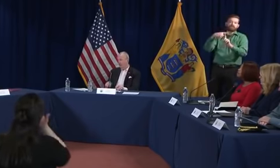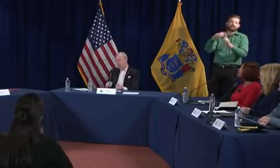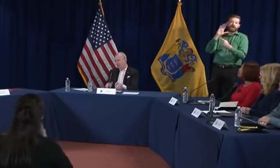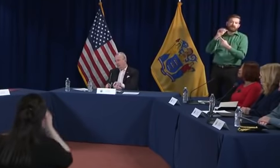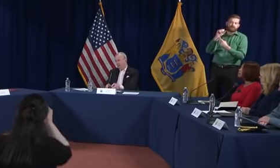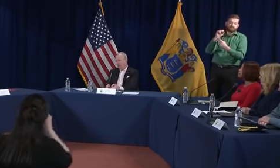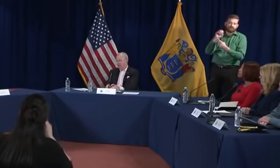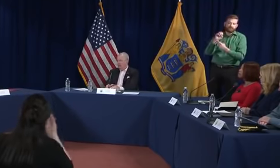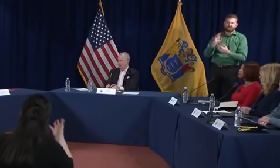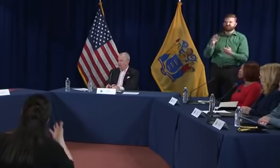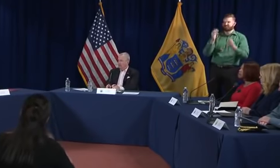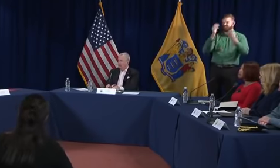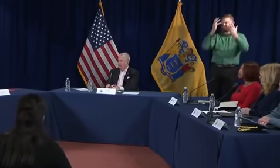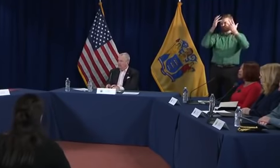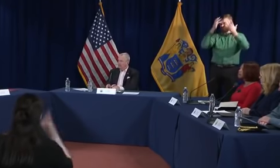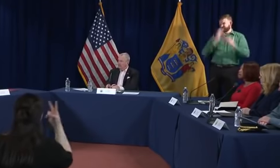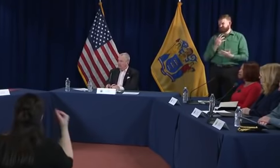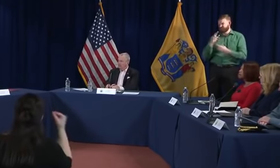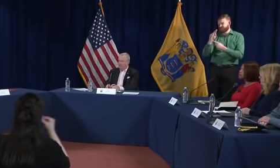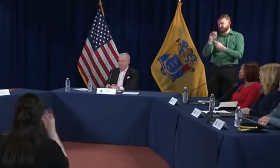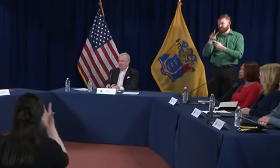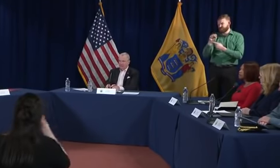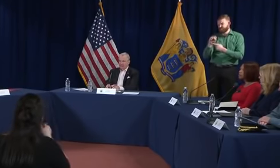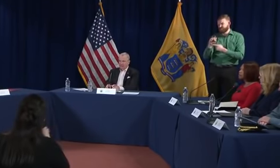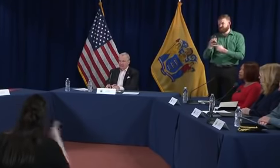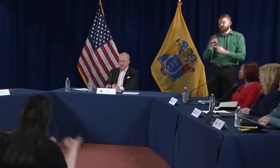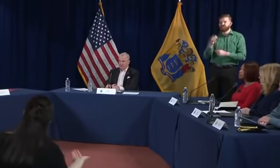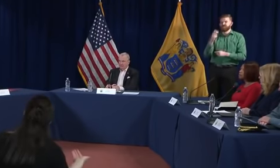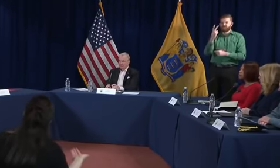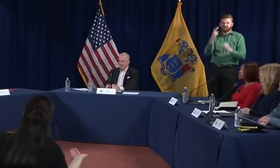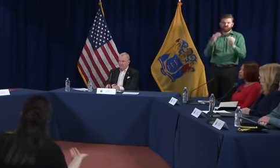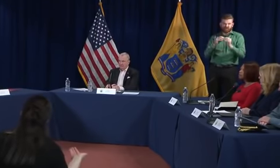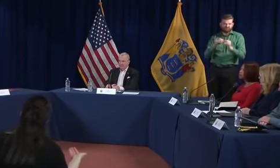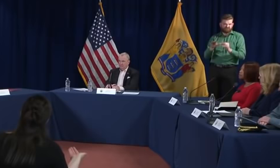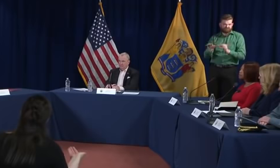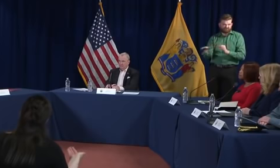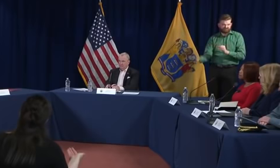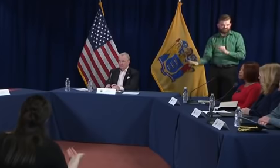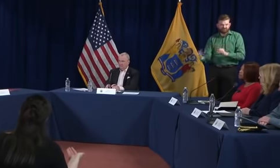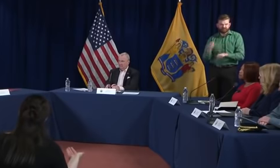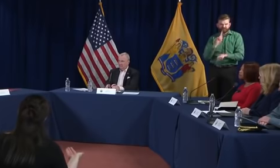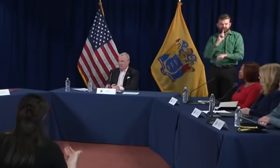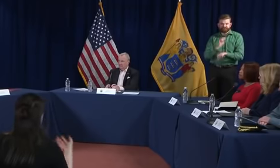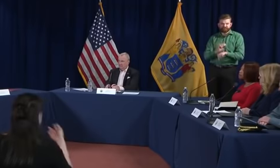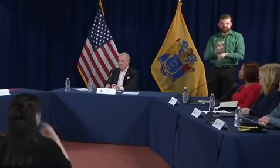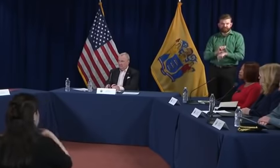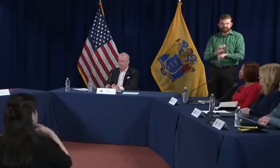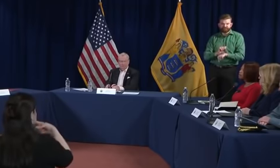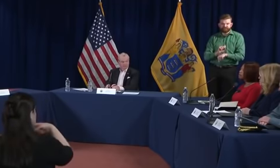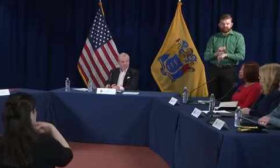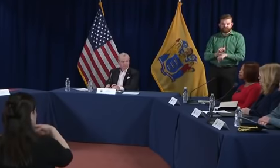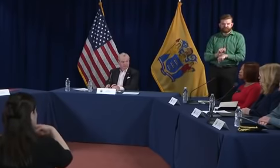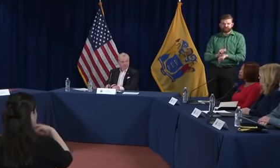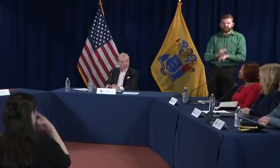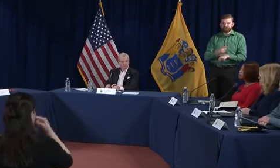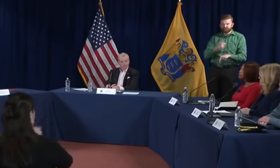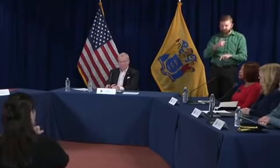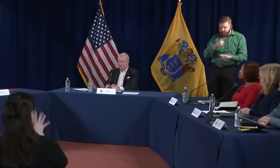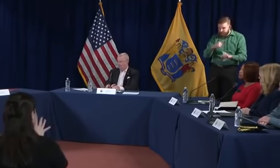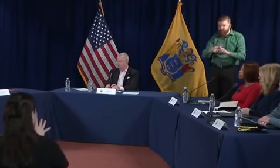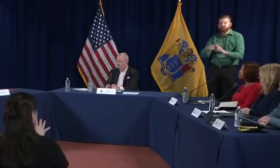report today 2 additional fatalities of individuals who have tested positive for